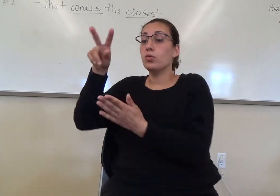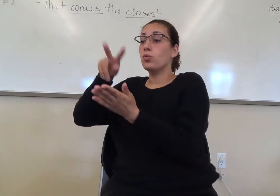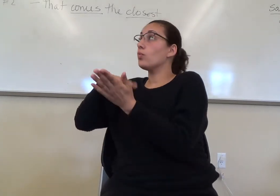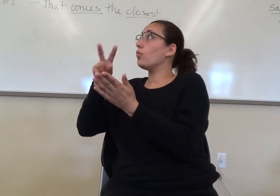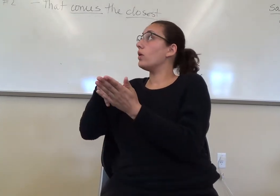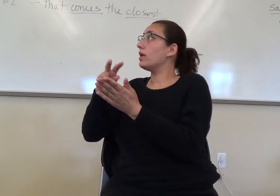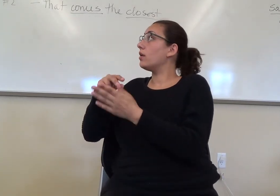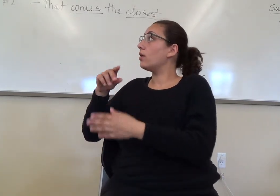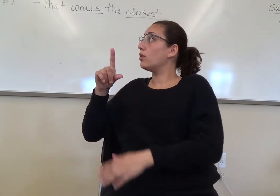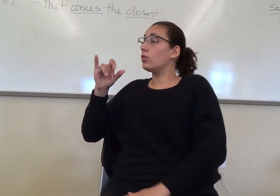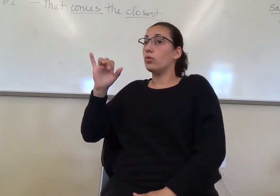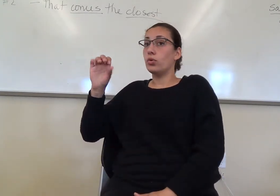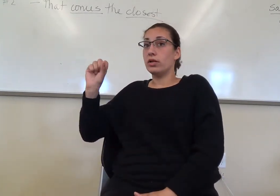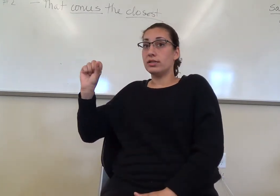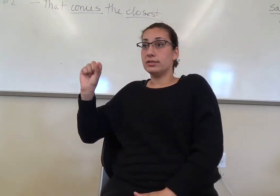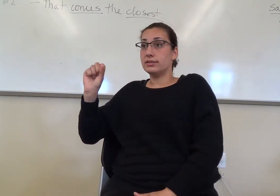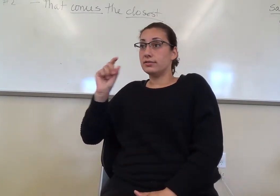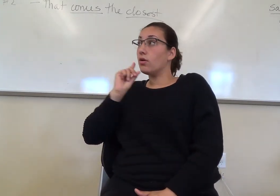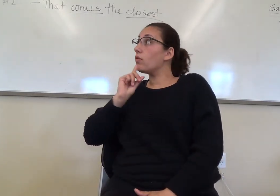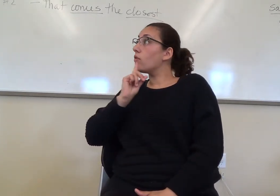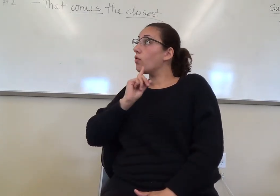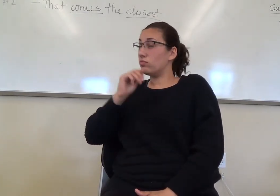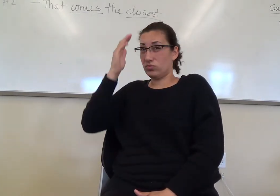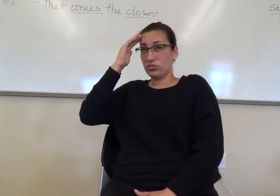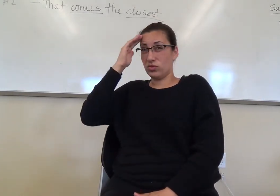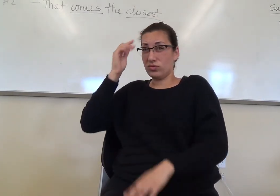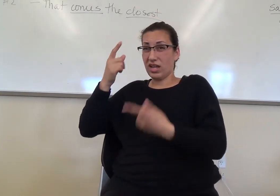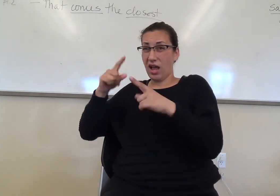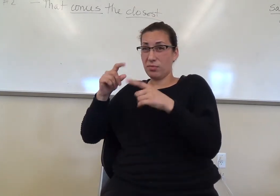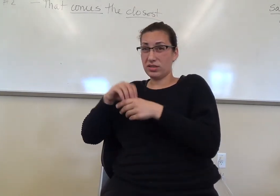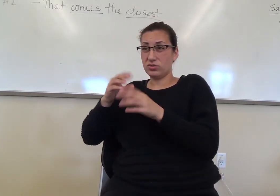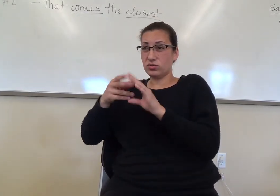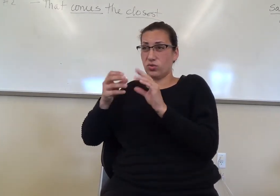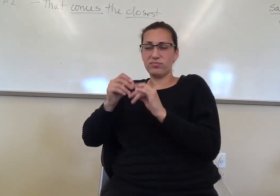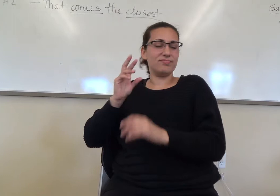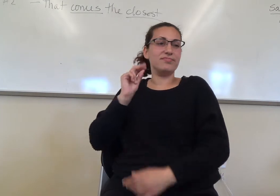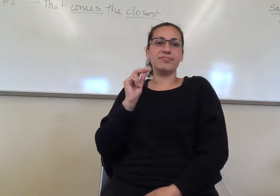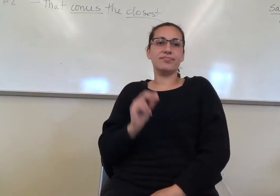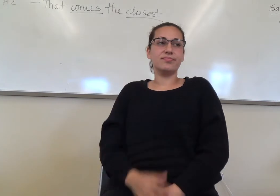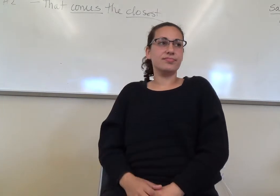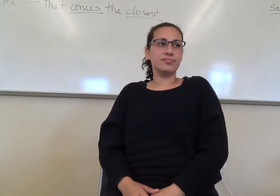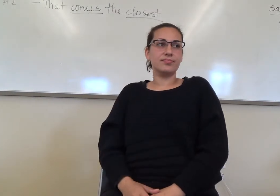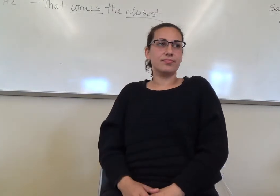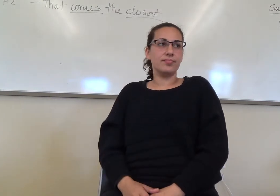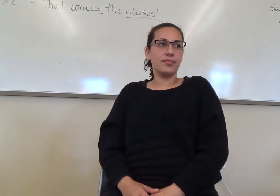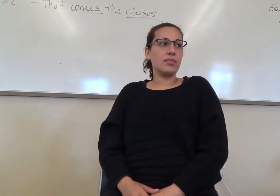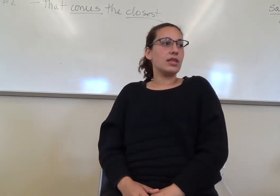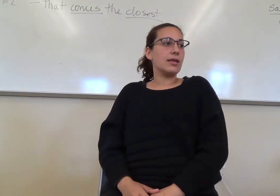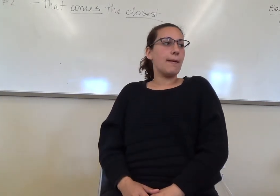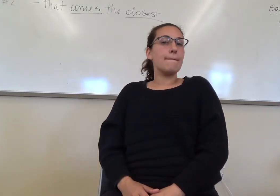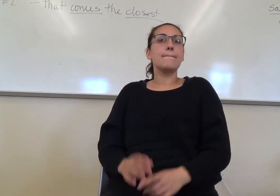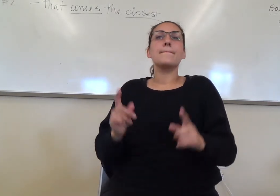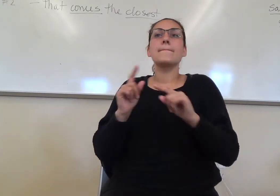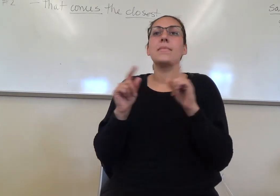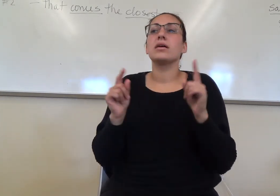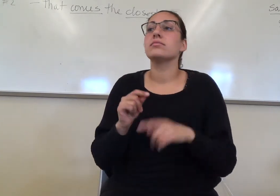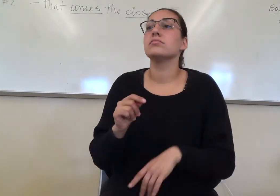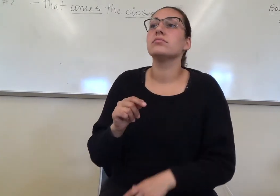was going on? No. So this is a better, but you're right, in a sense, you're right. This says